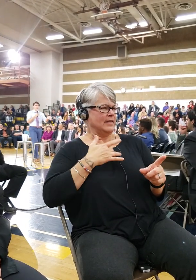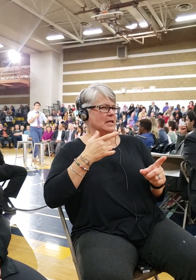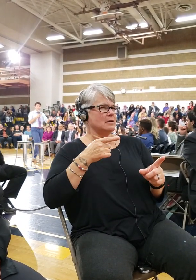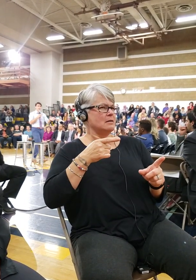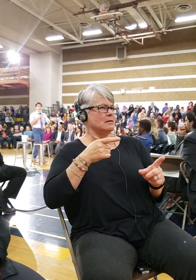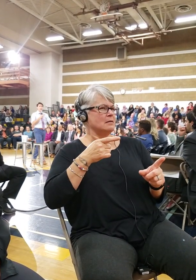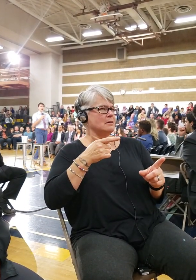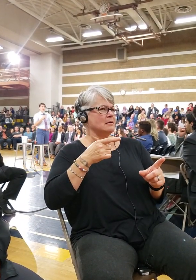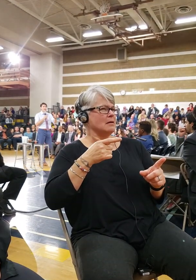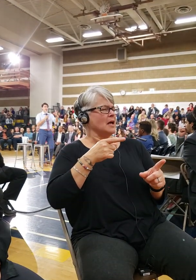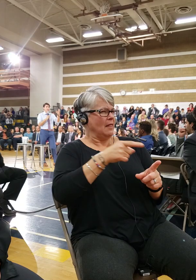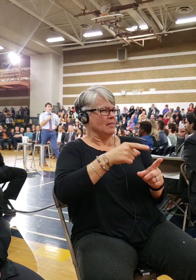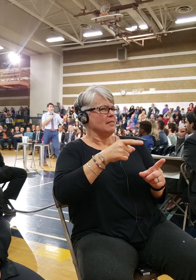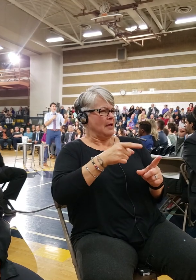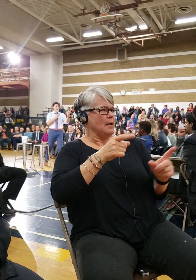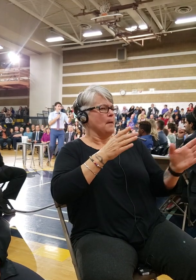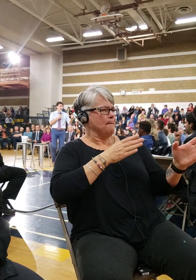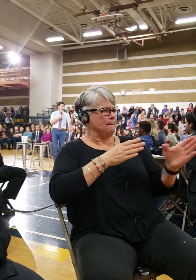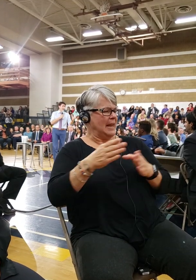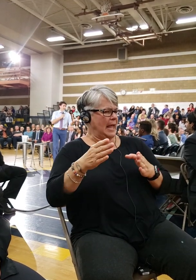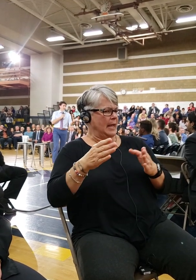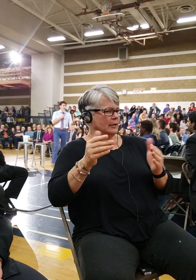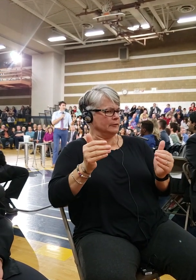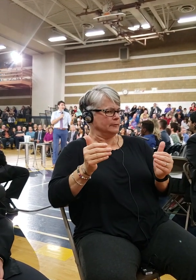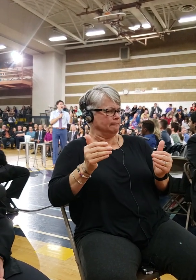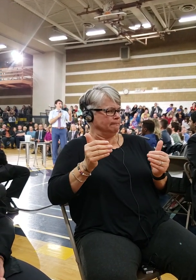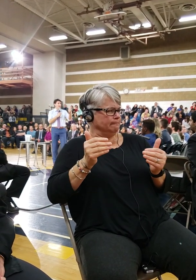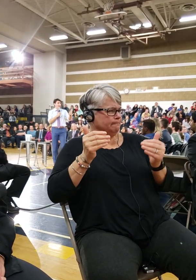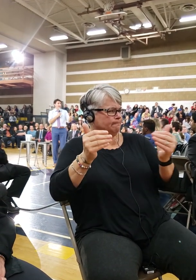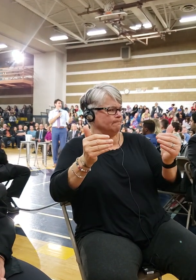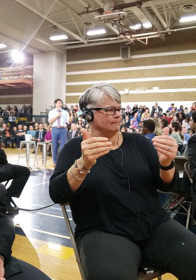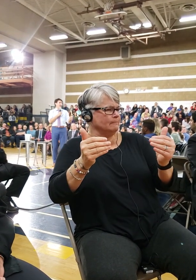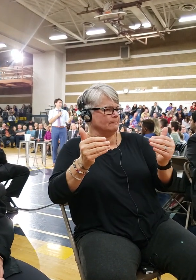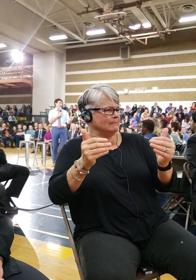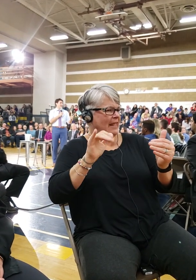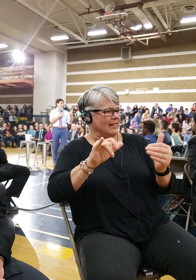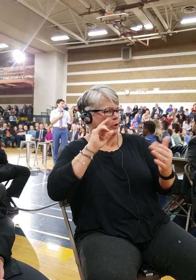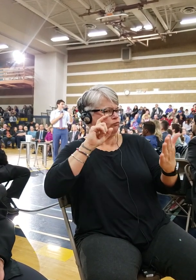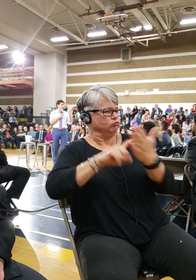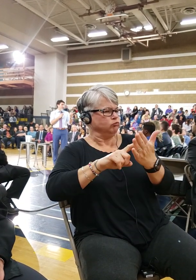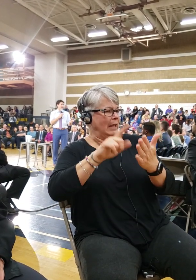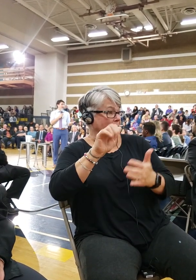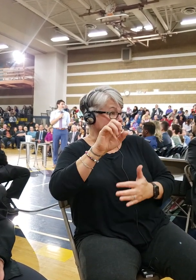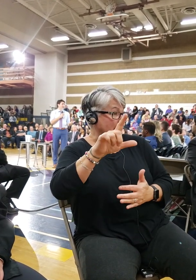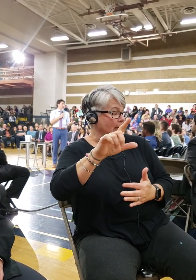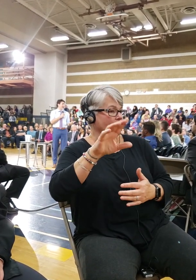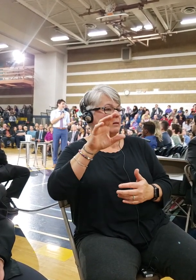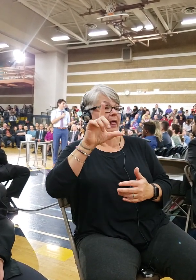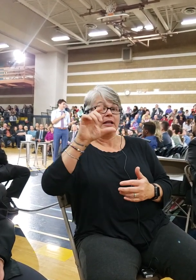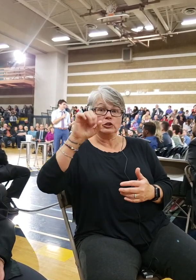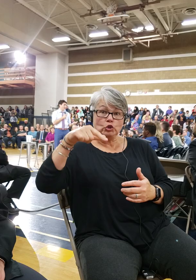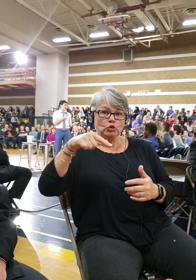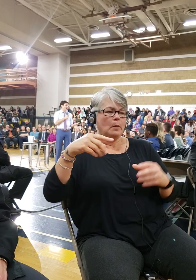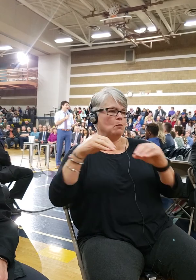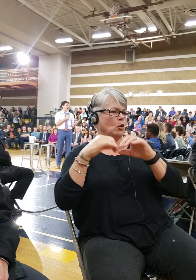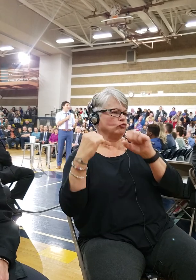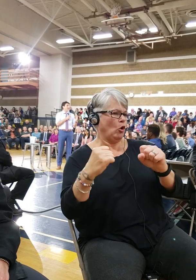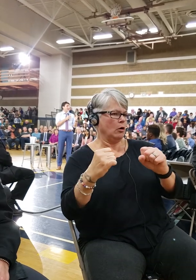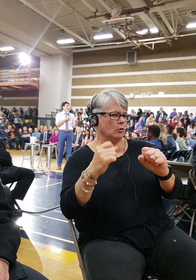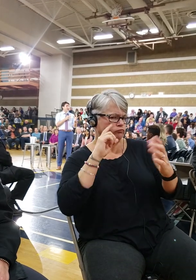move forward to strengthen the recognition of ASL and